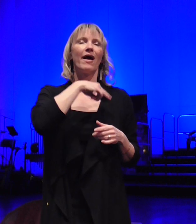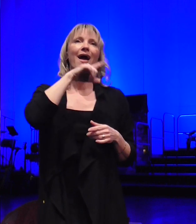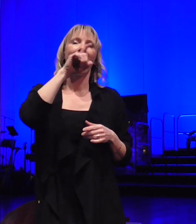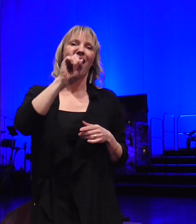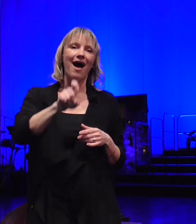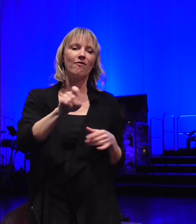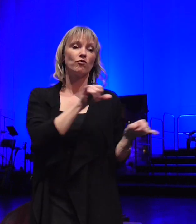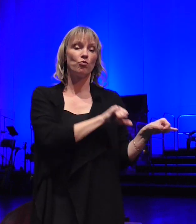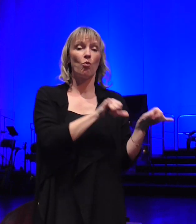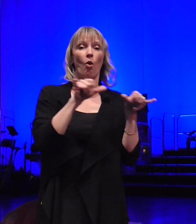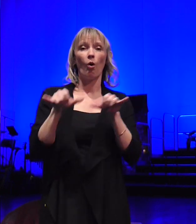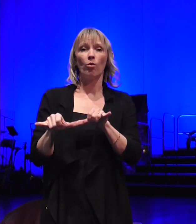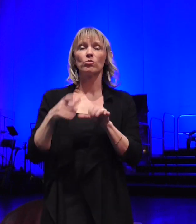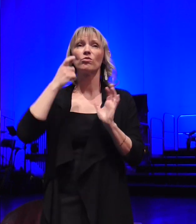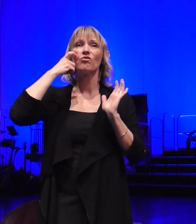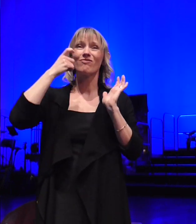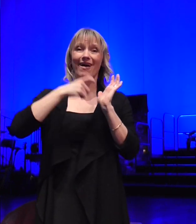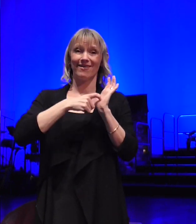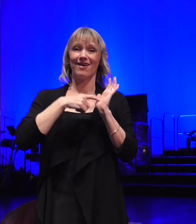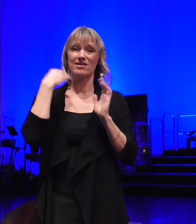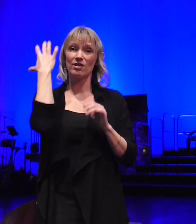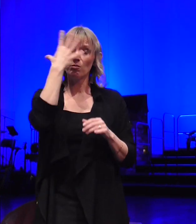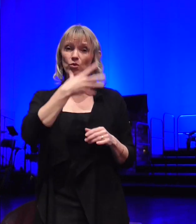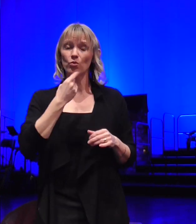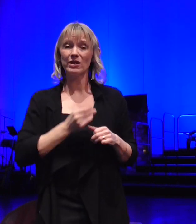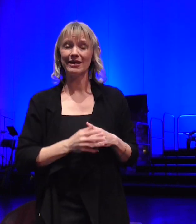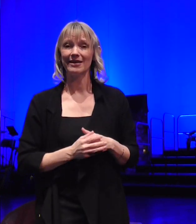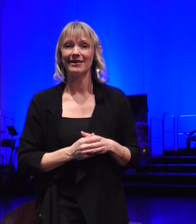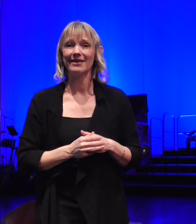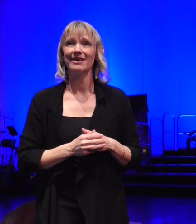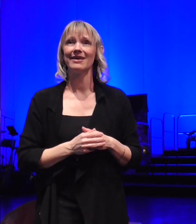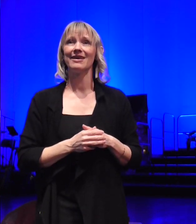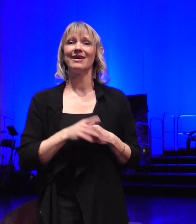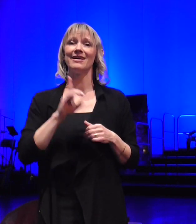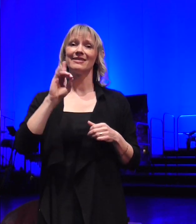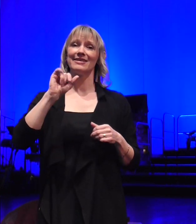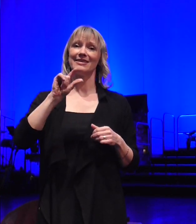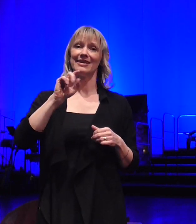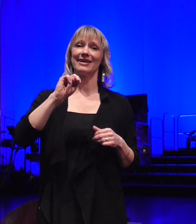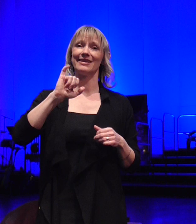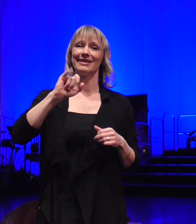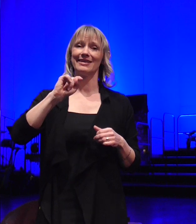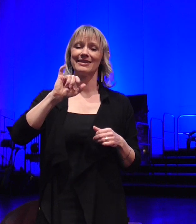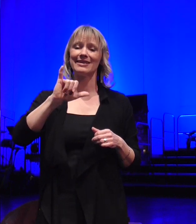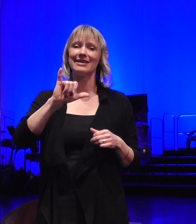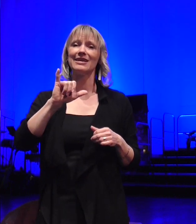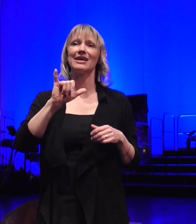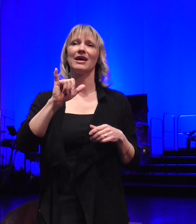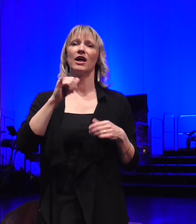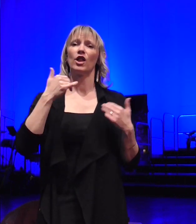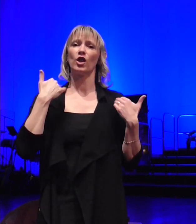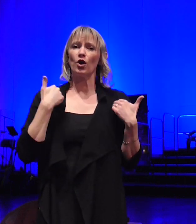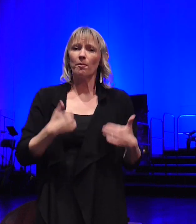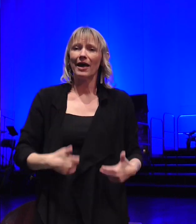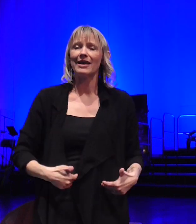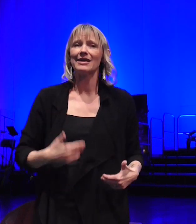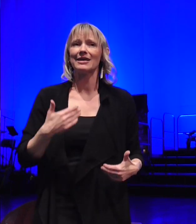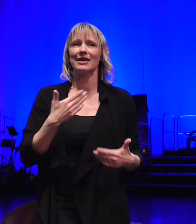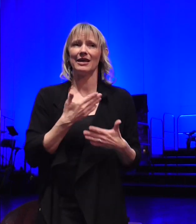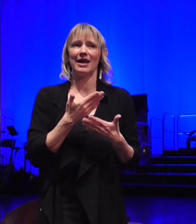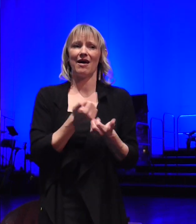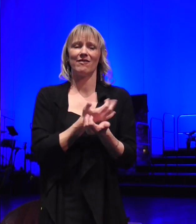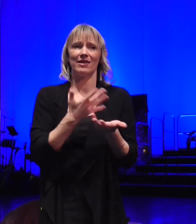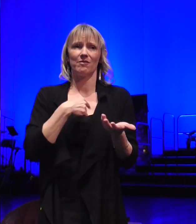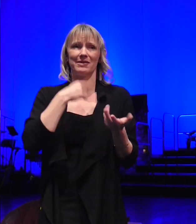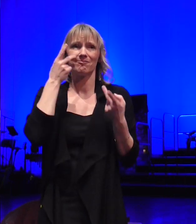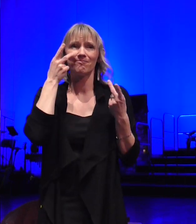to also behold the beauty, the dignity, the humanity in what we hold, and know that